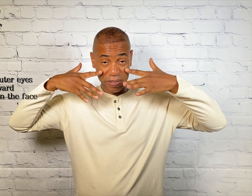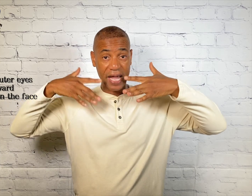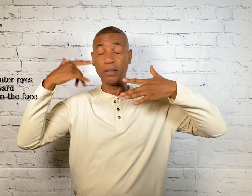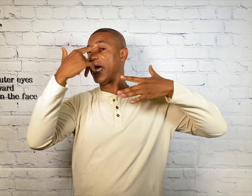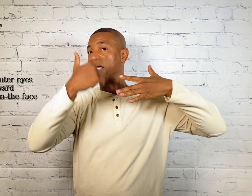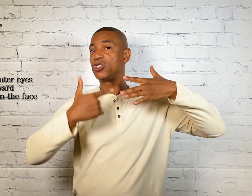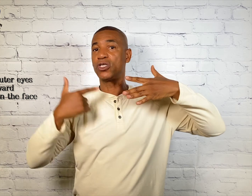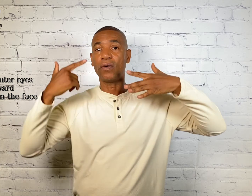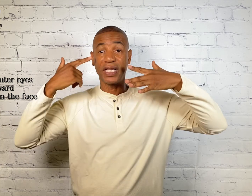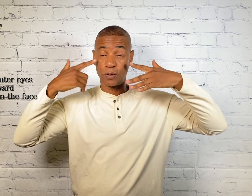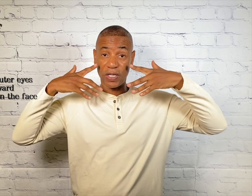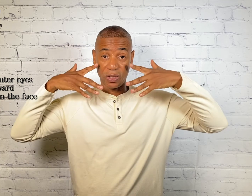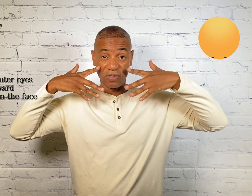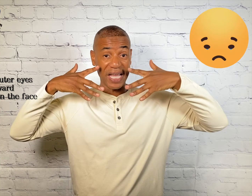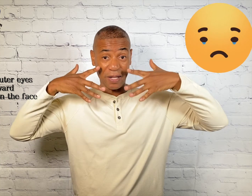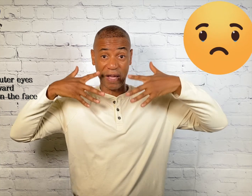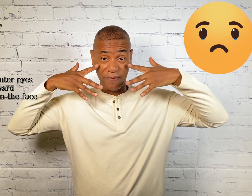down and show an expression of sad on my face.